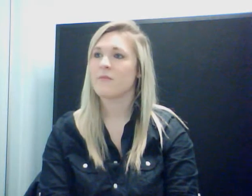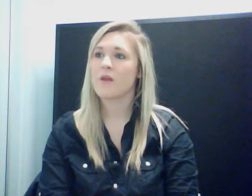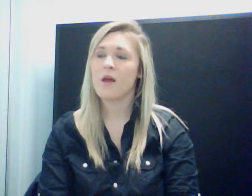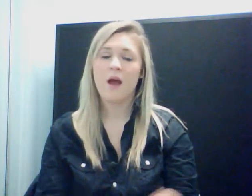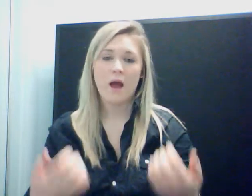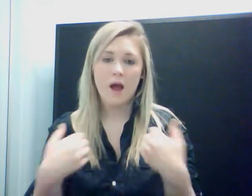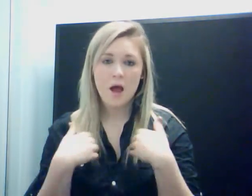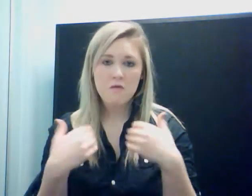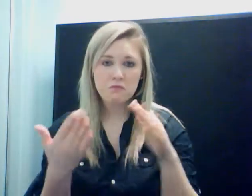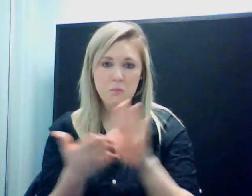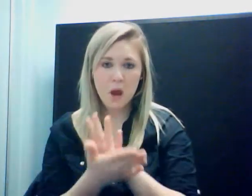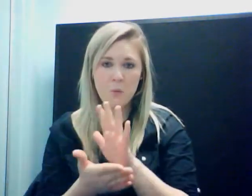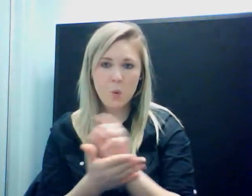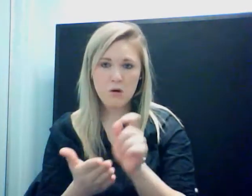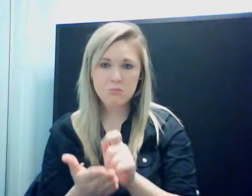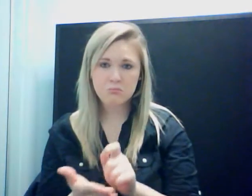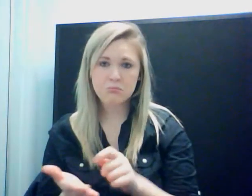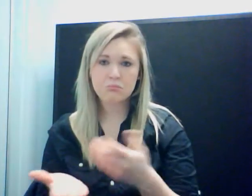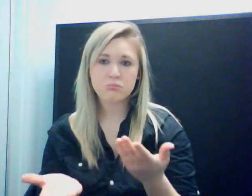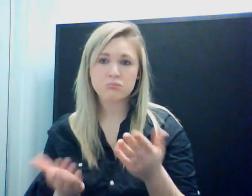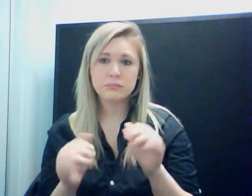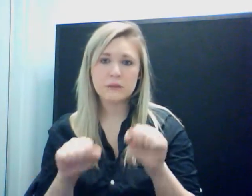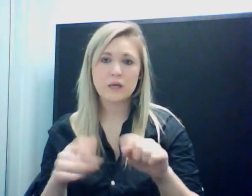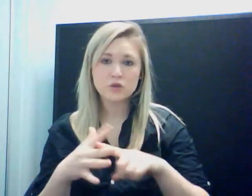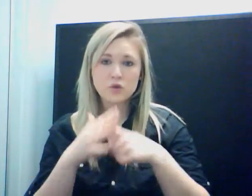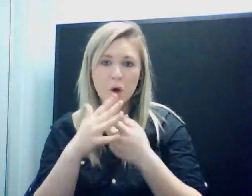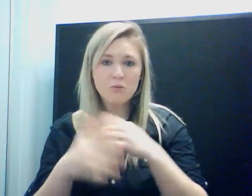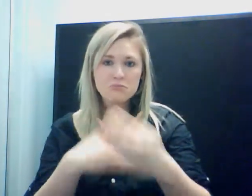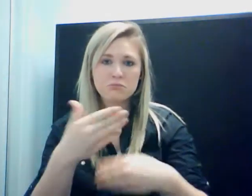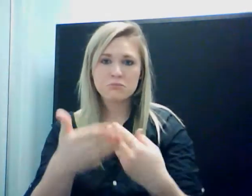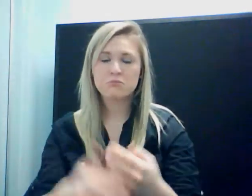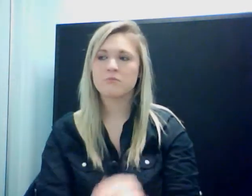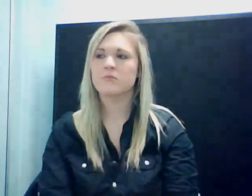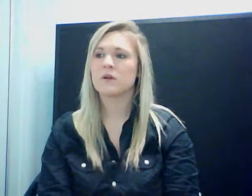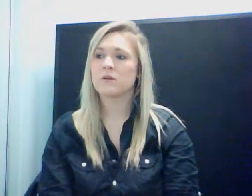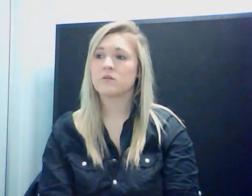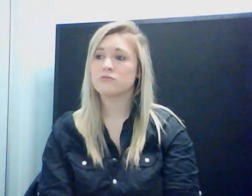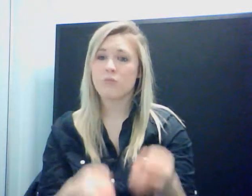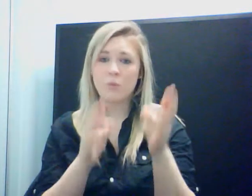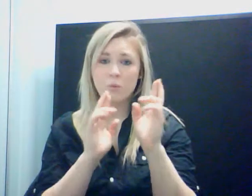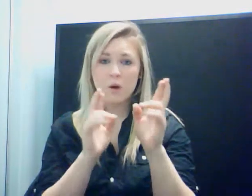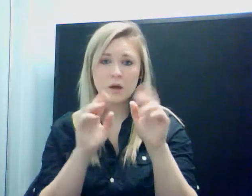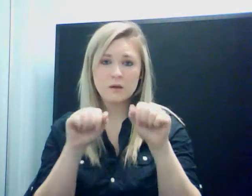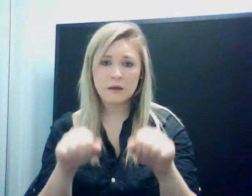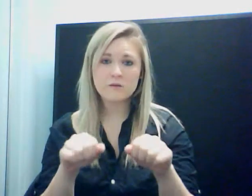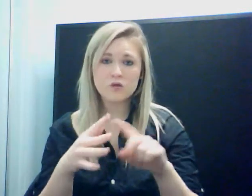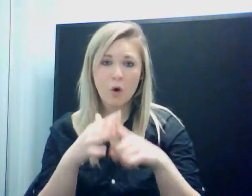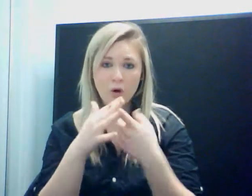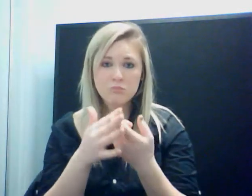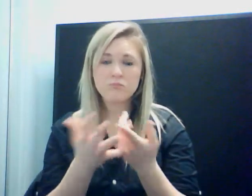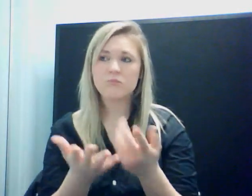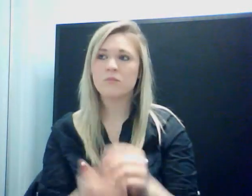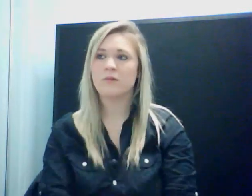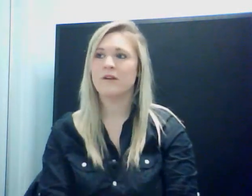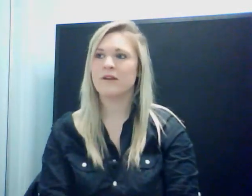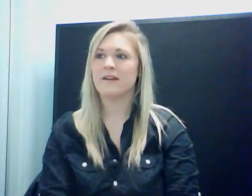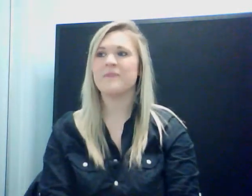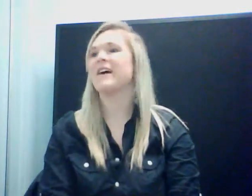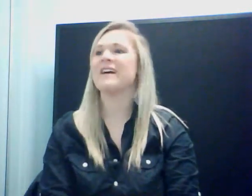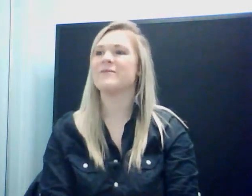here to get everything started. If you're ready to, we can go ahead and get started. Yep, I am